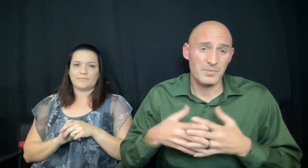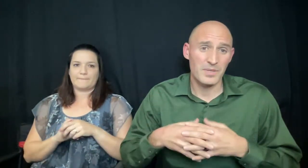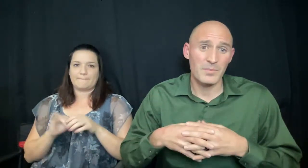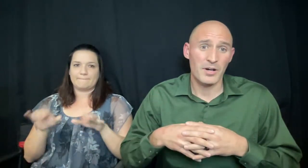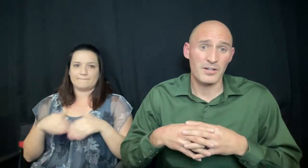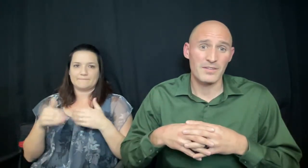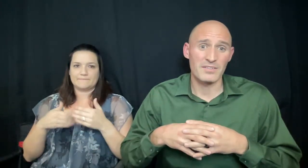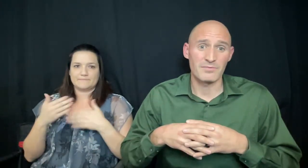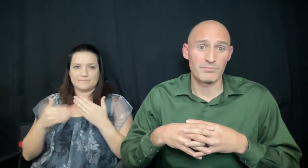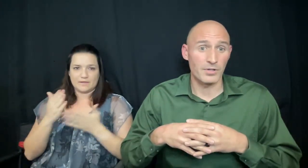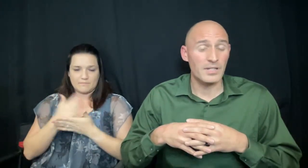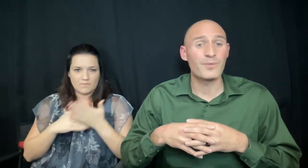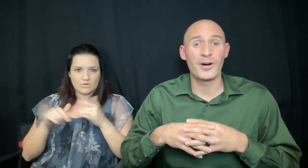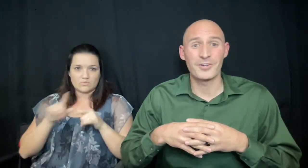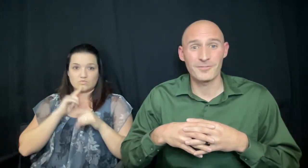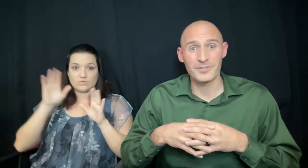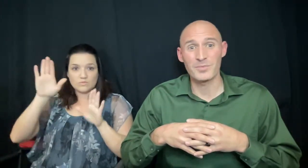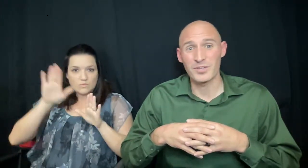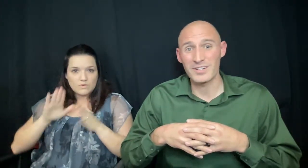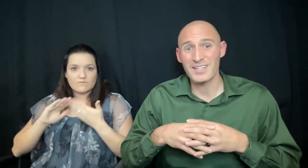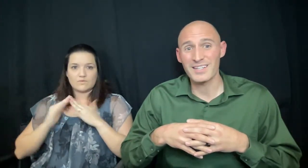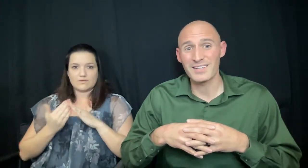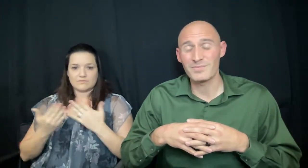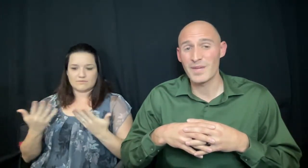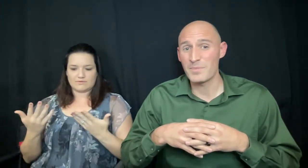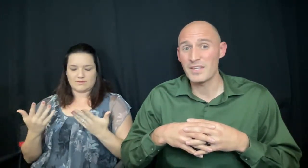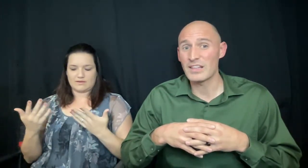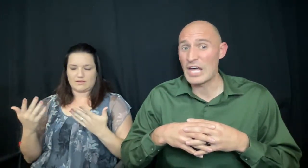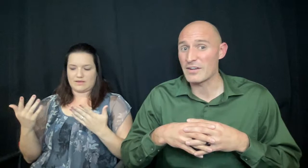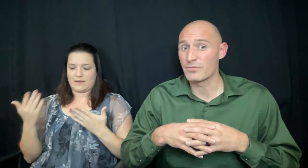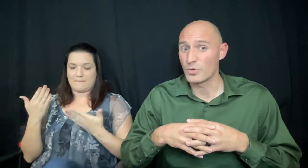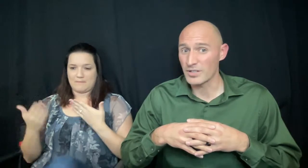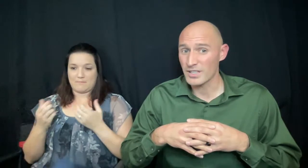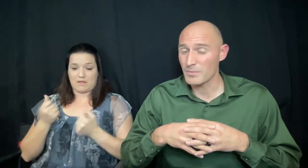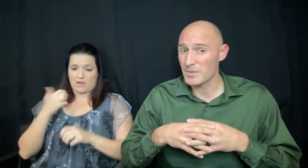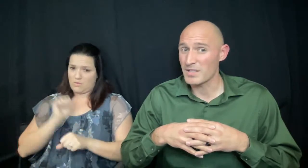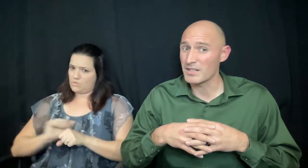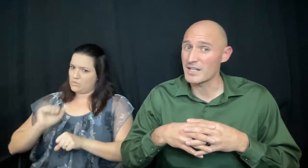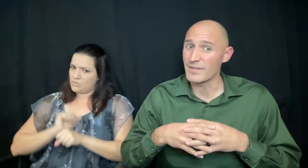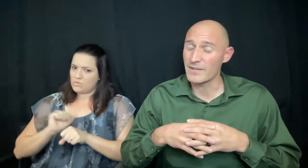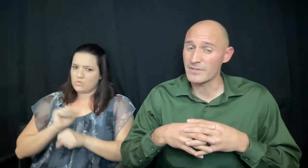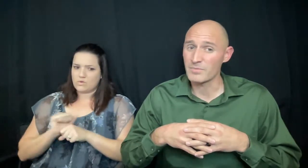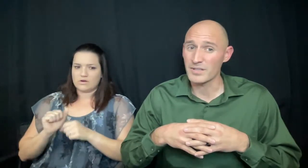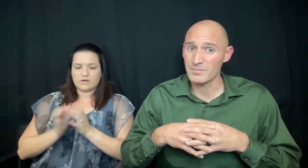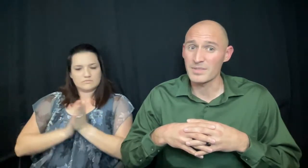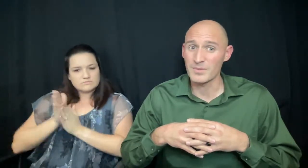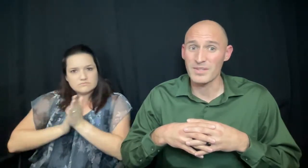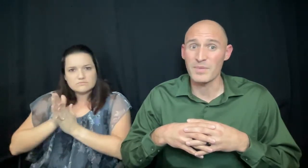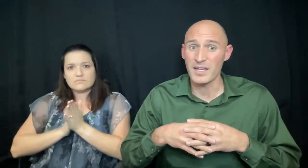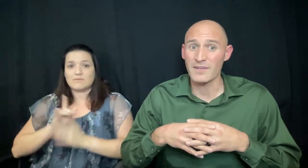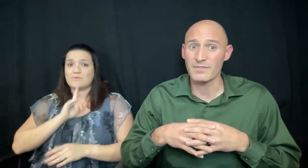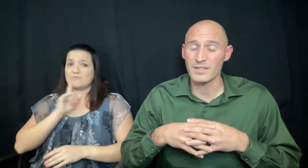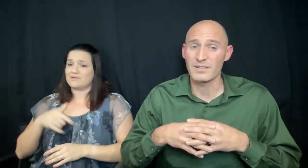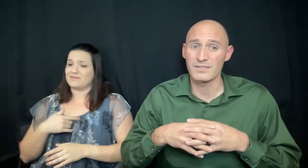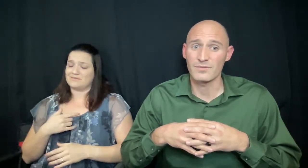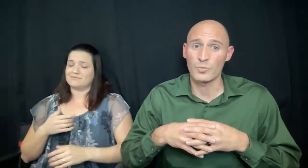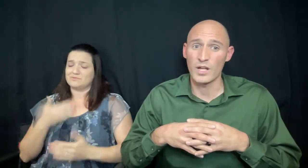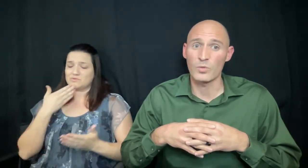a part of this really wonderful community. It may be a lot of work and it might be a lot of effort, but believe me, the payoff is well worth